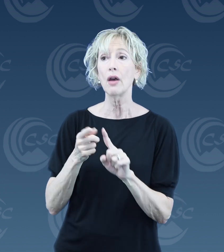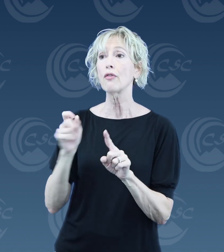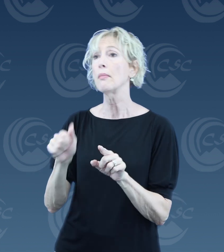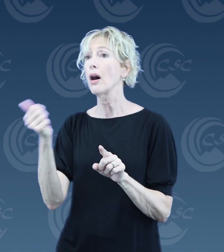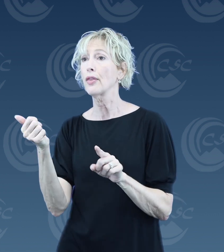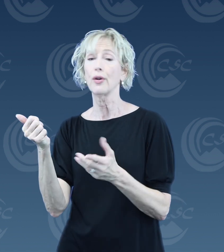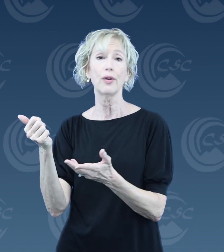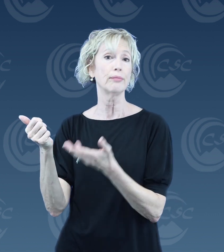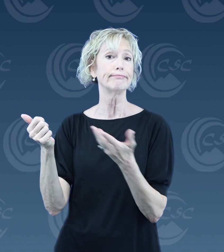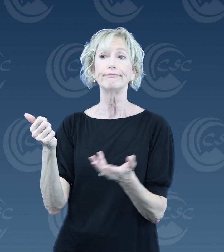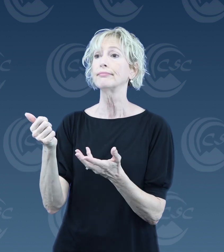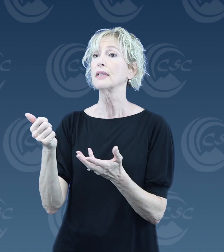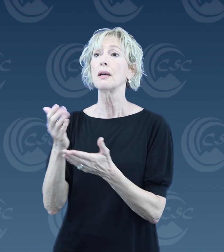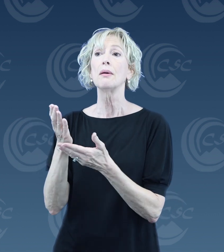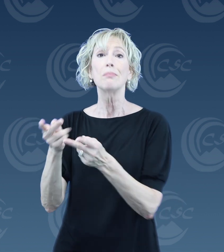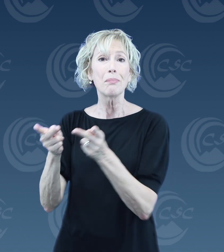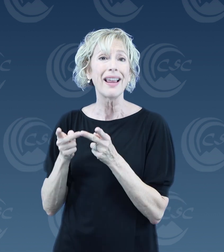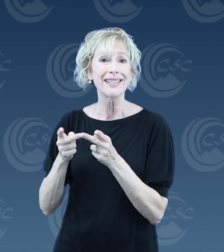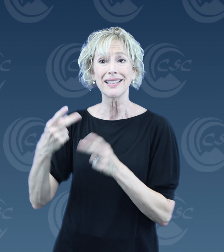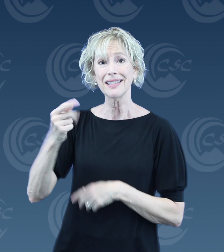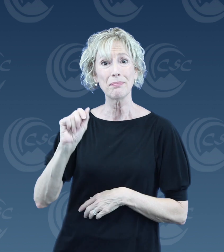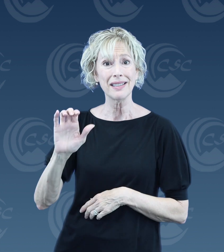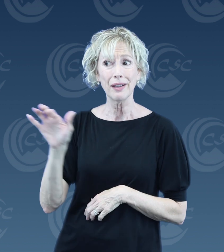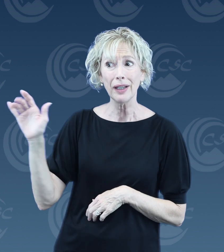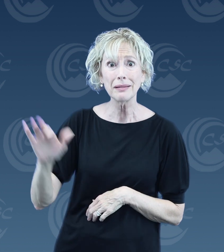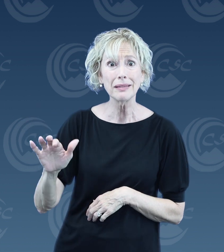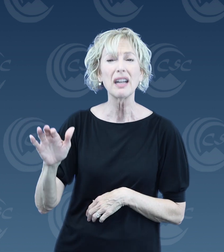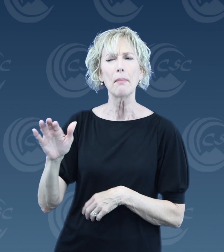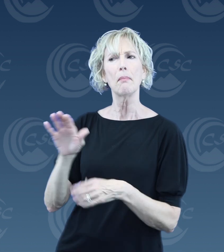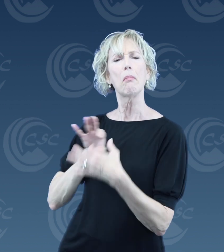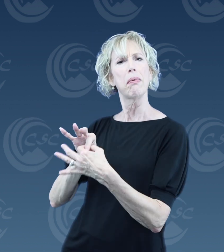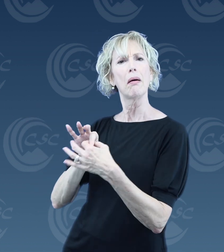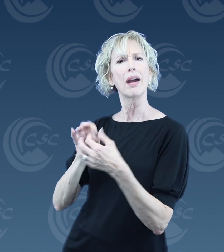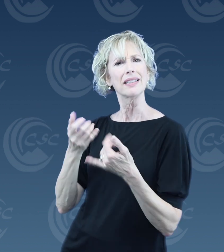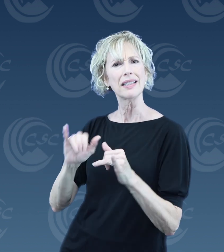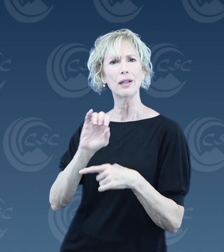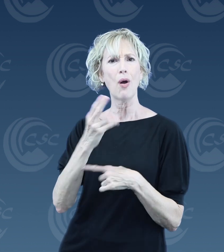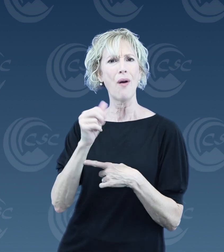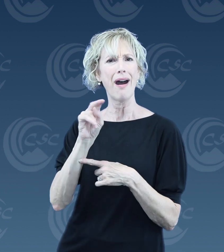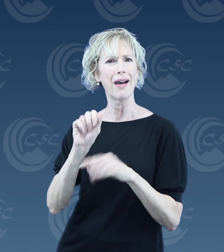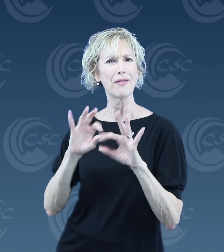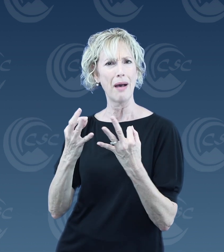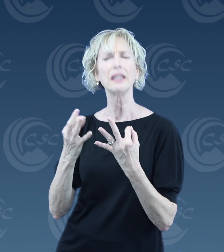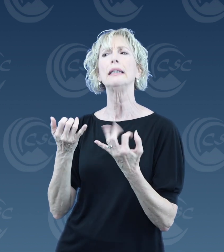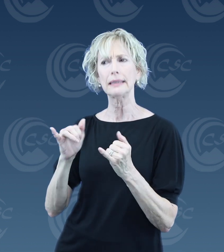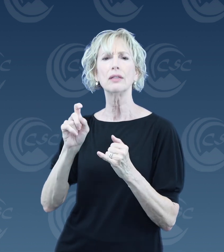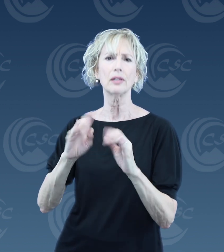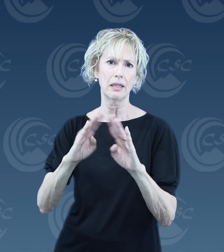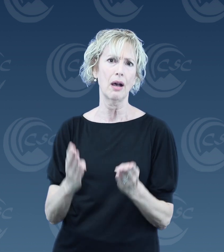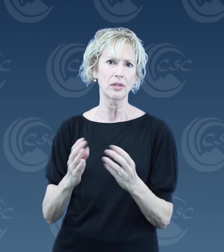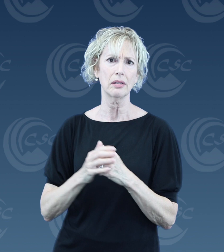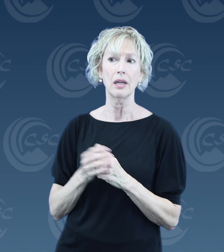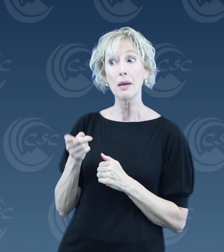from other parts of our Pacific region who we care for, who are parts of our ohana, and they will also need to be housed. Many